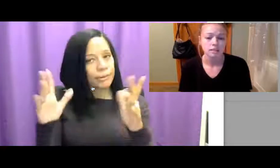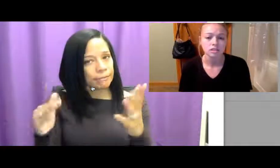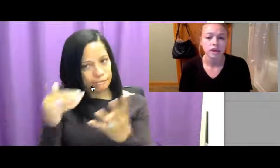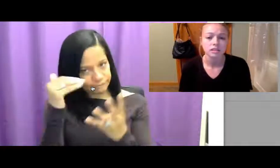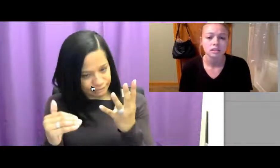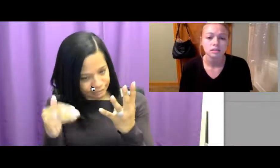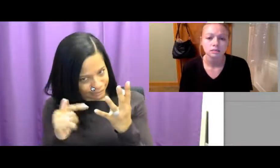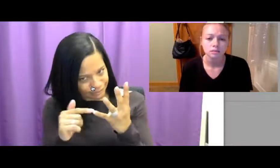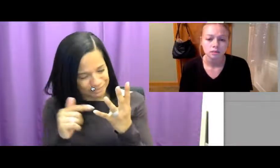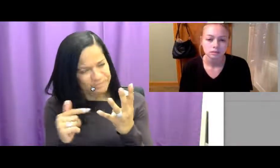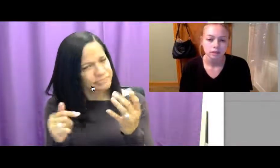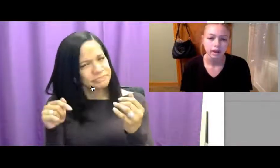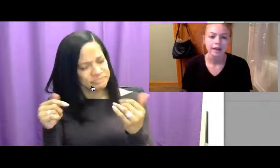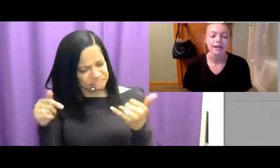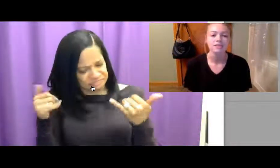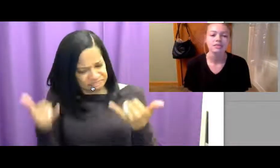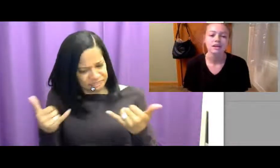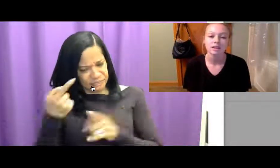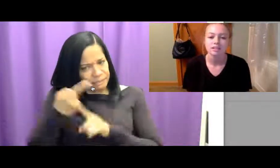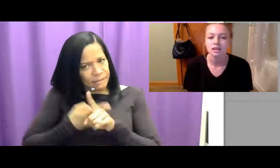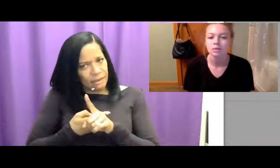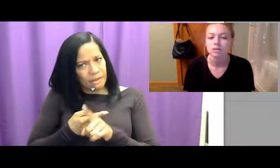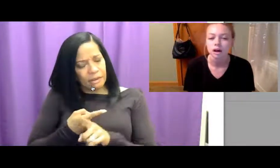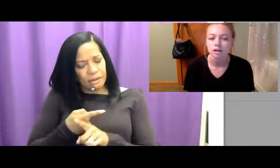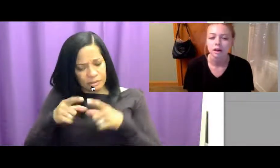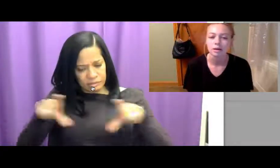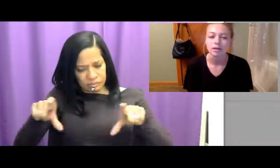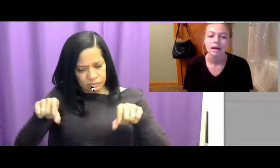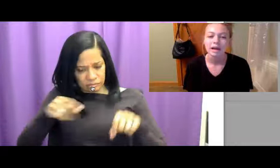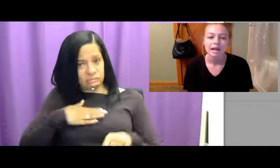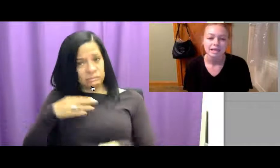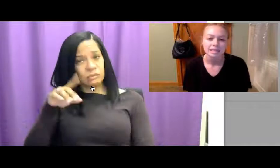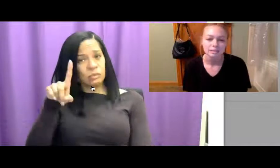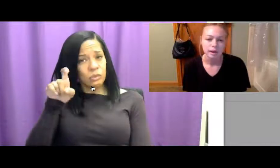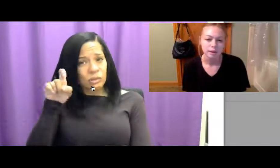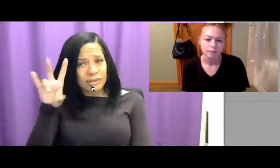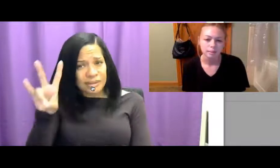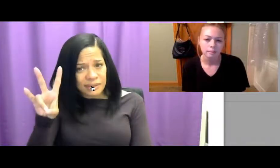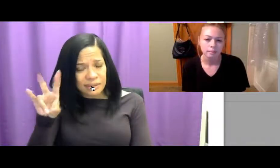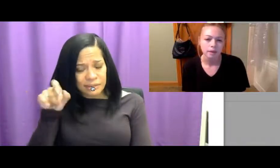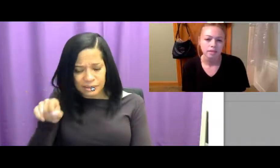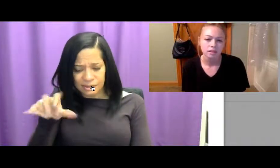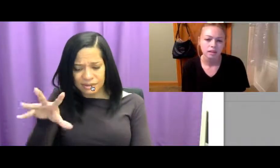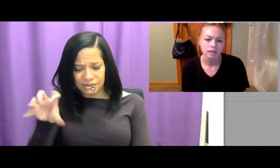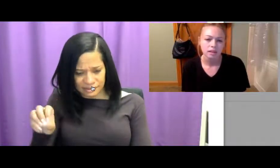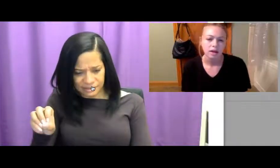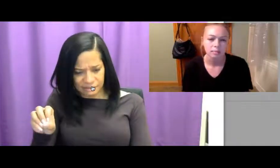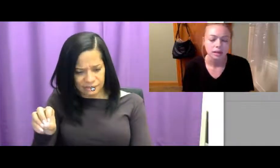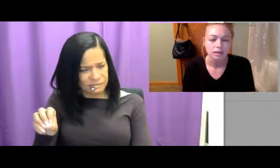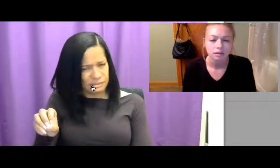Yes, that's correct. Okay, and the very last thing I want to talk about is my